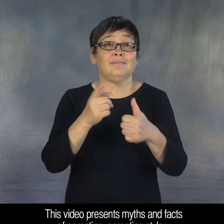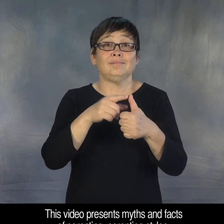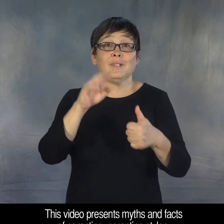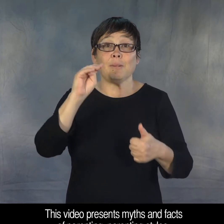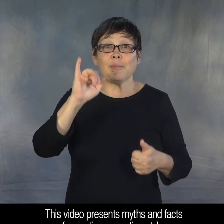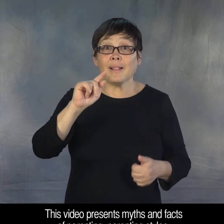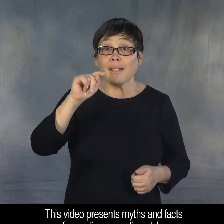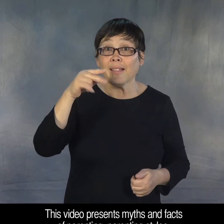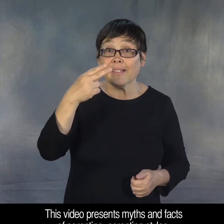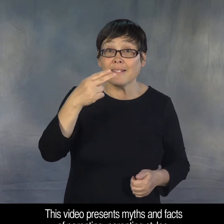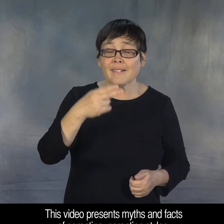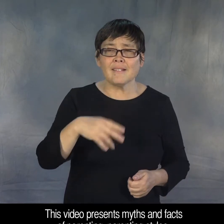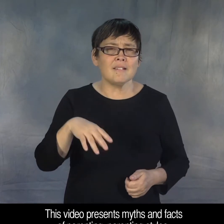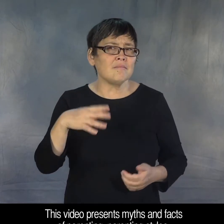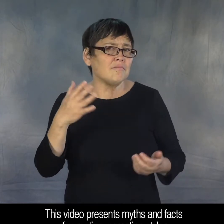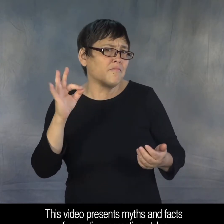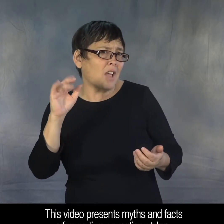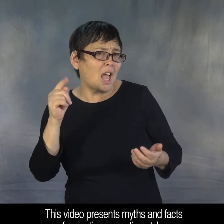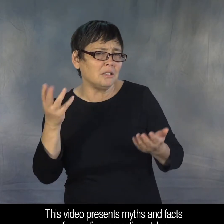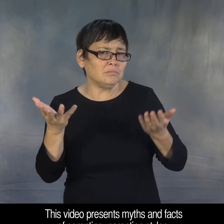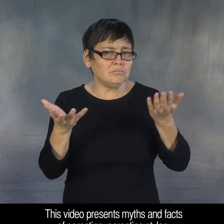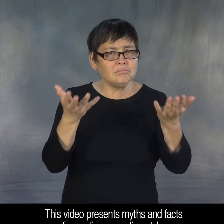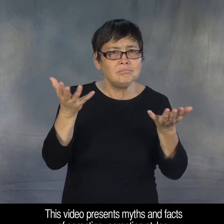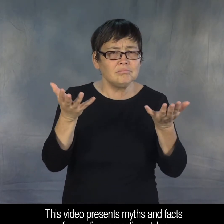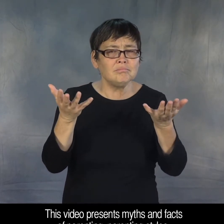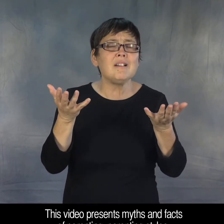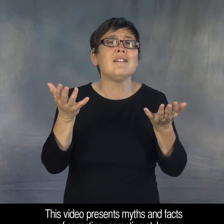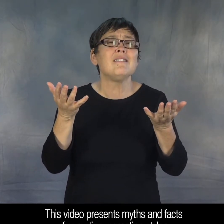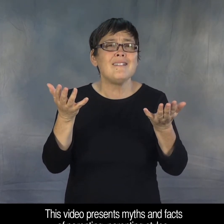This video presents myths and facts of parenting,